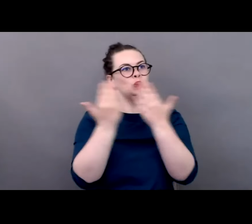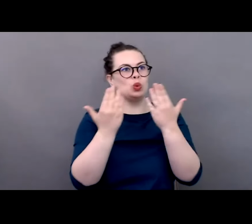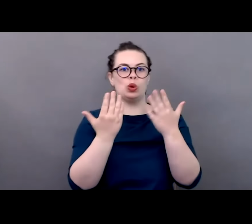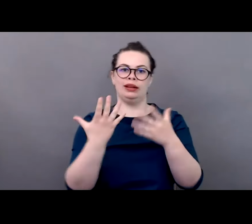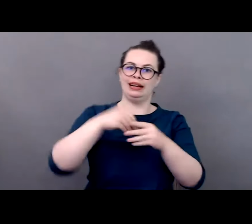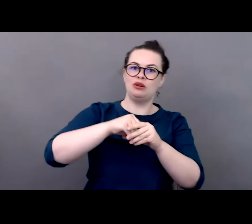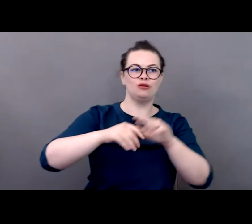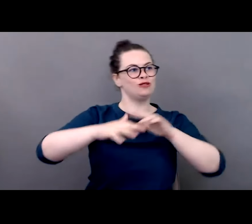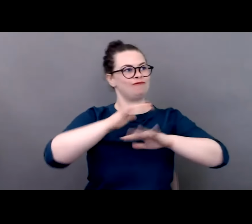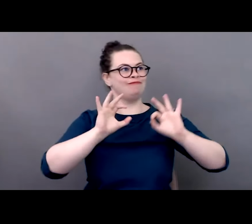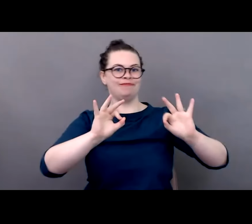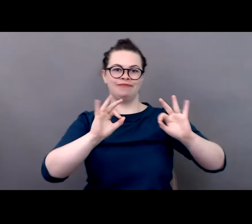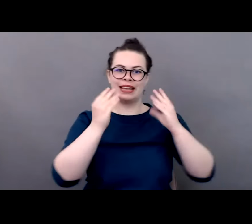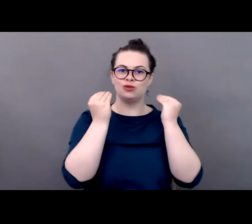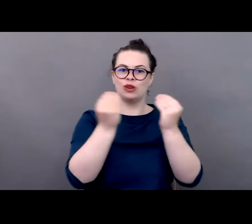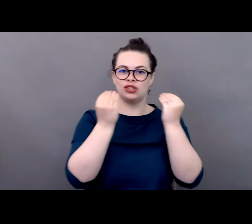is also